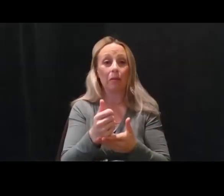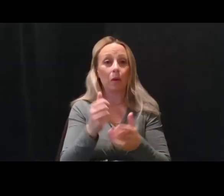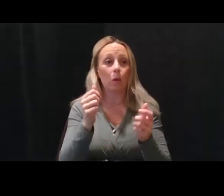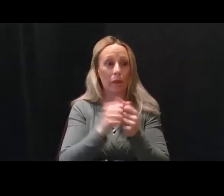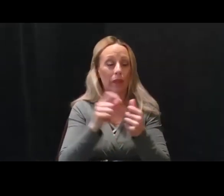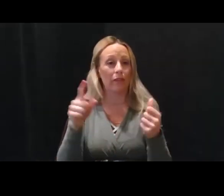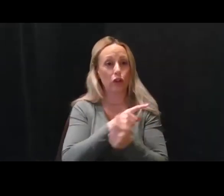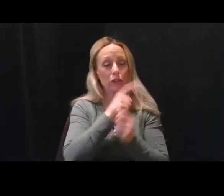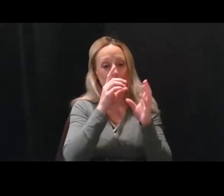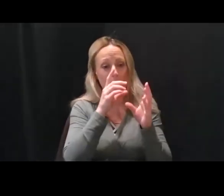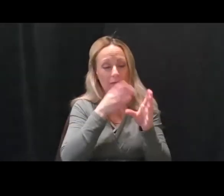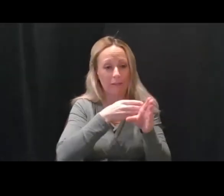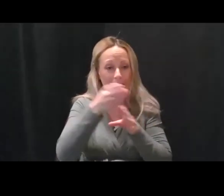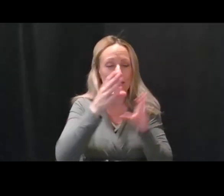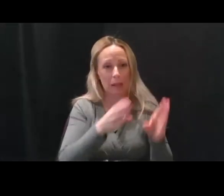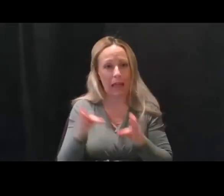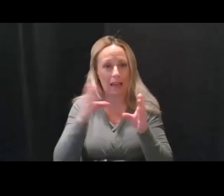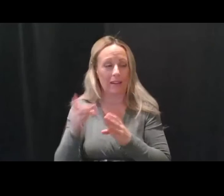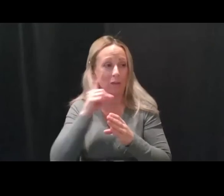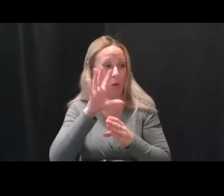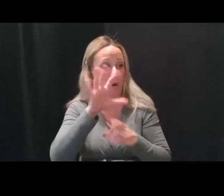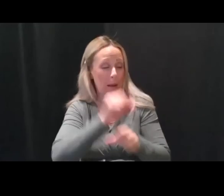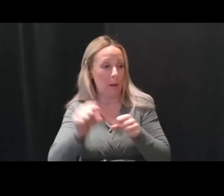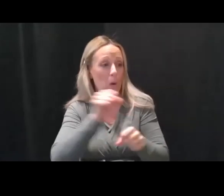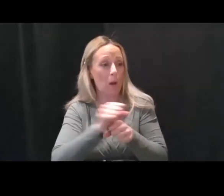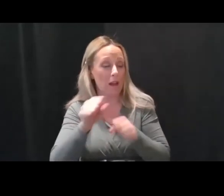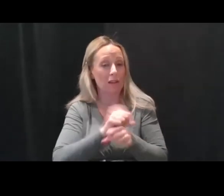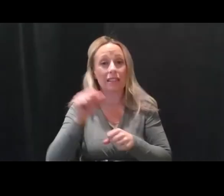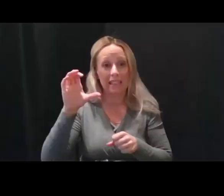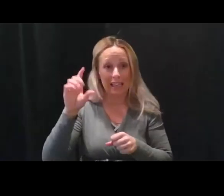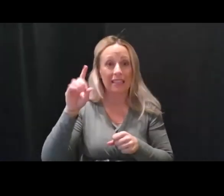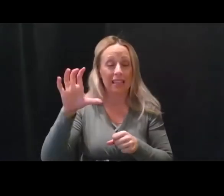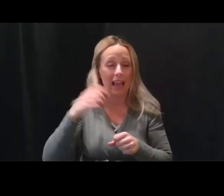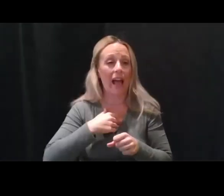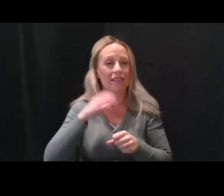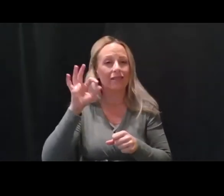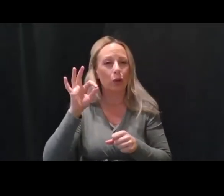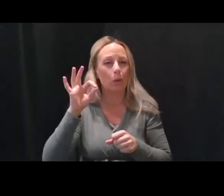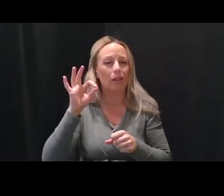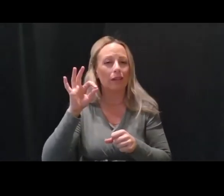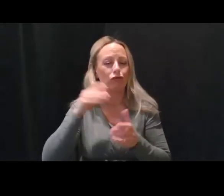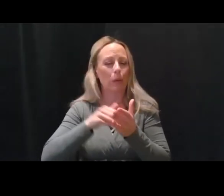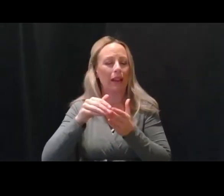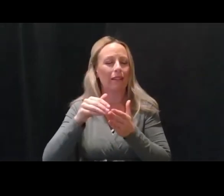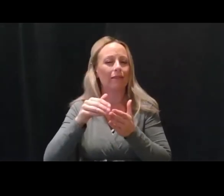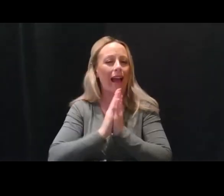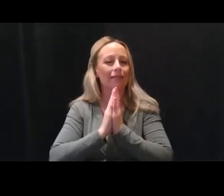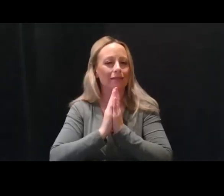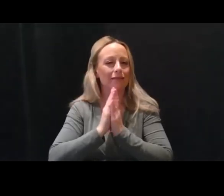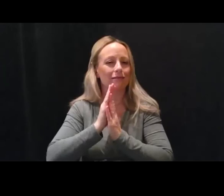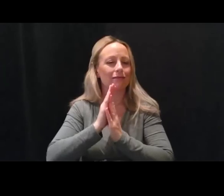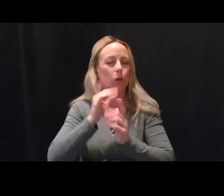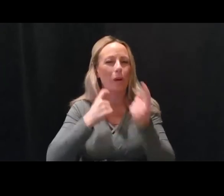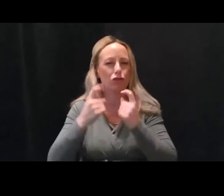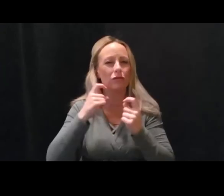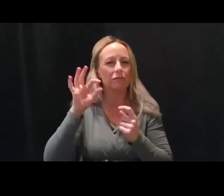planning vaccination for your employees. The CDC has frequently asked questions about the vaccine, and that can be very helpful. Employers